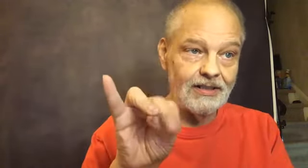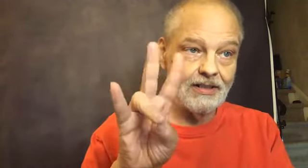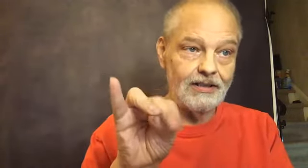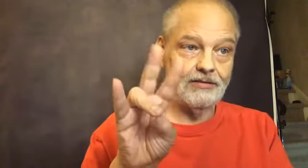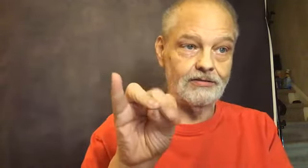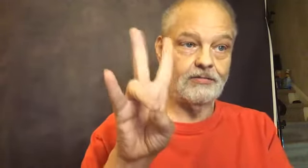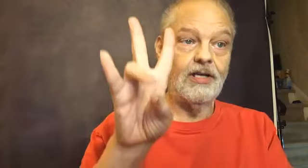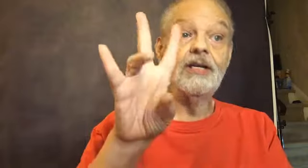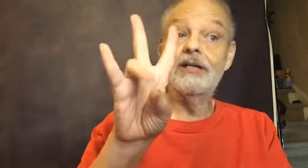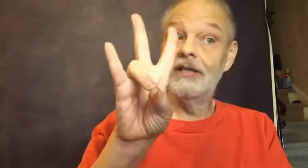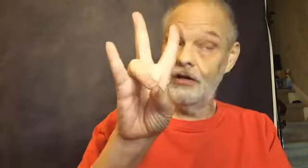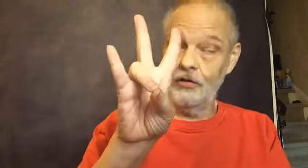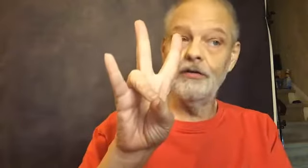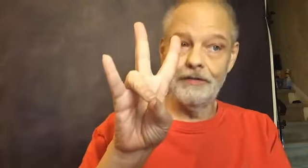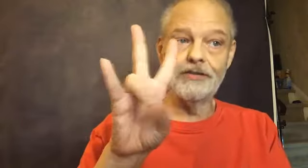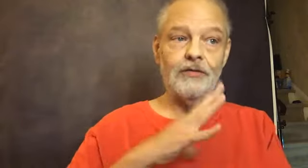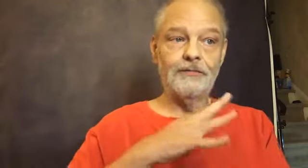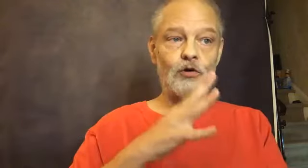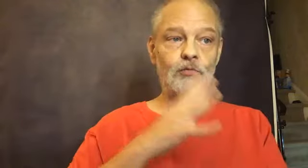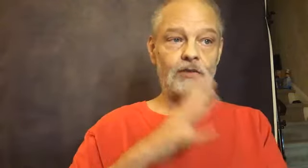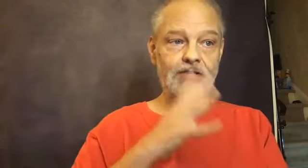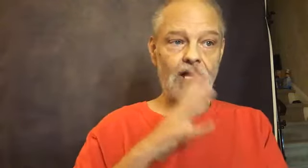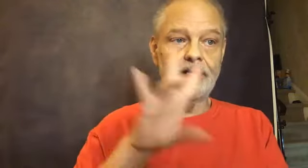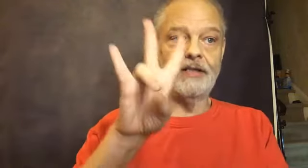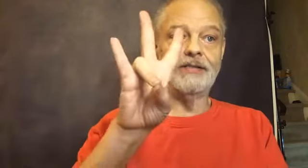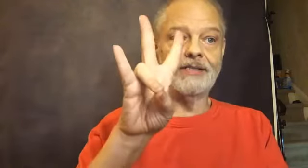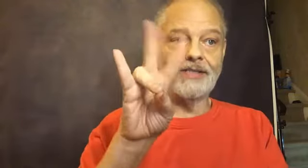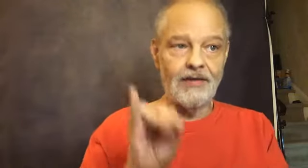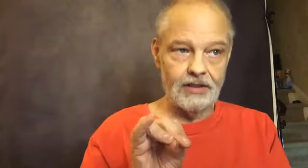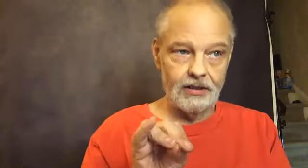70. Now, officially, the formal sign is 70.